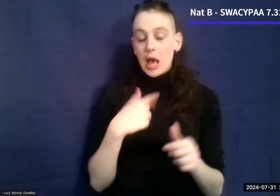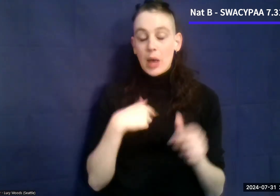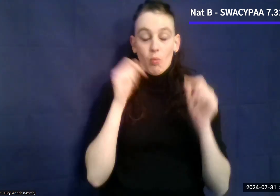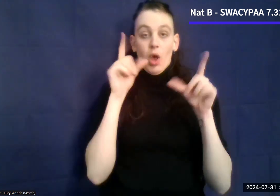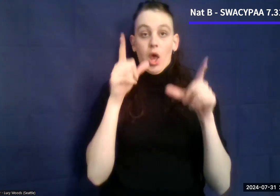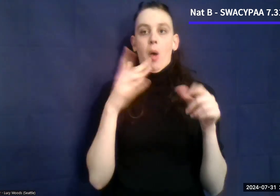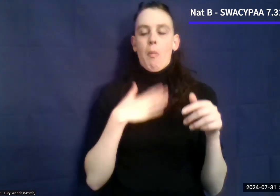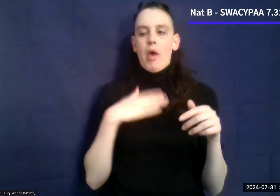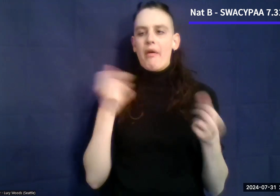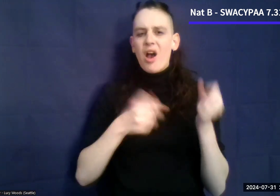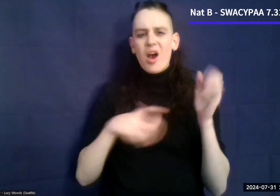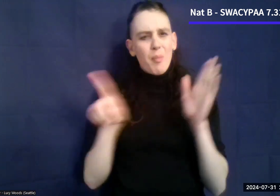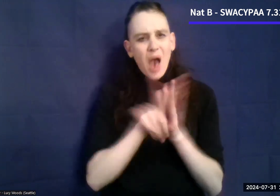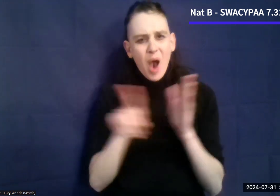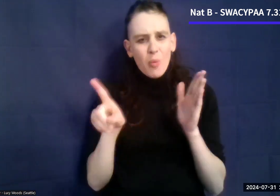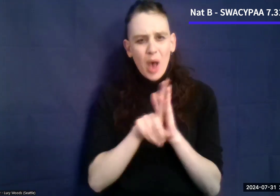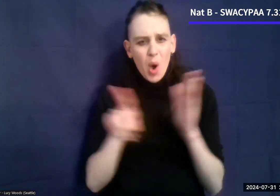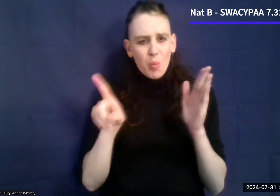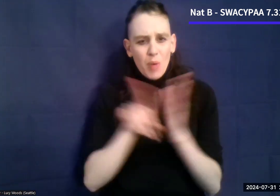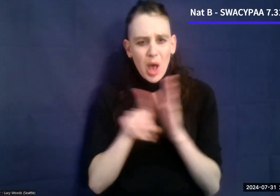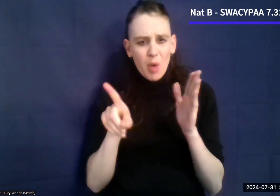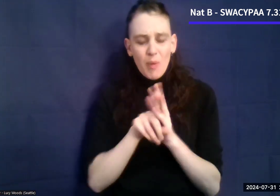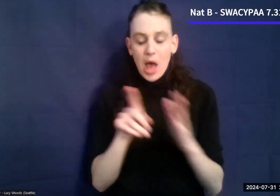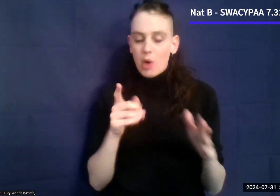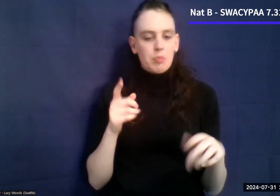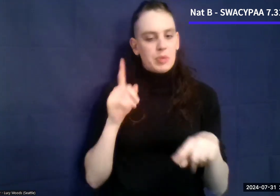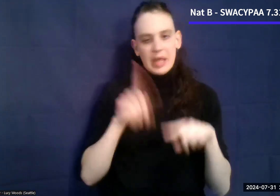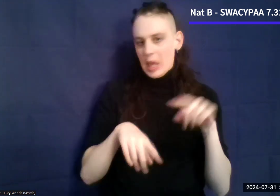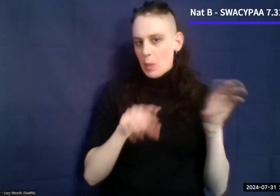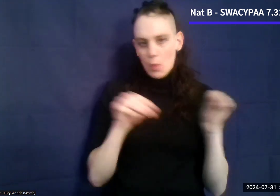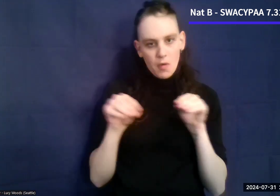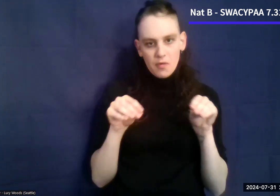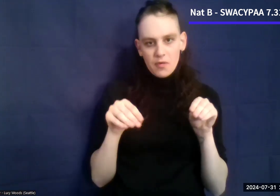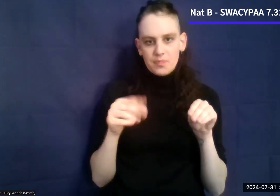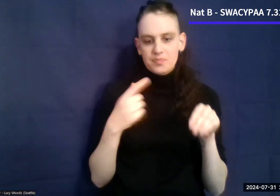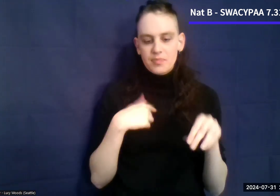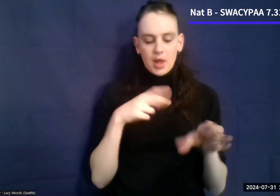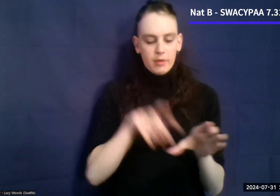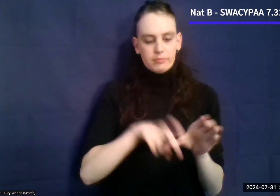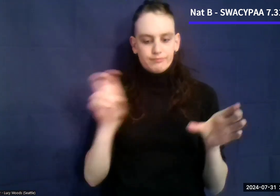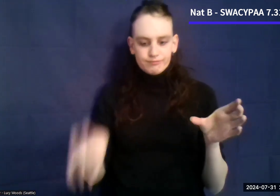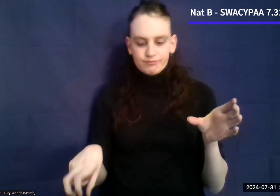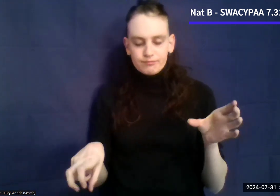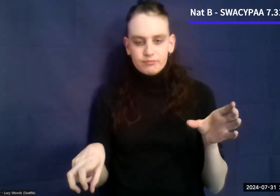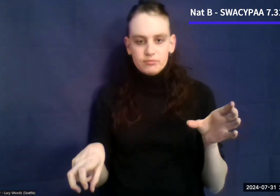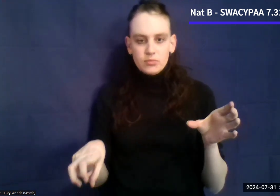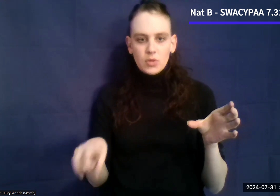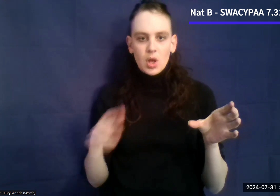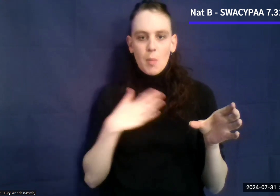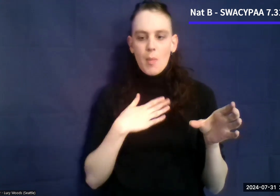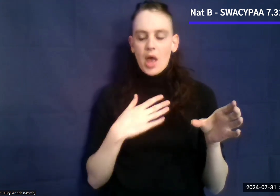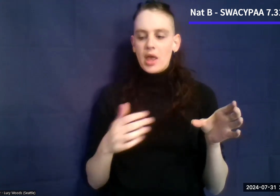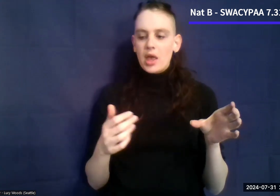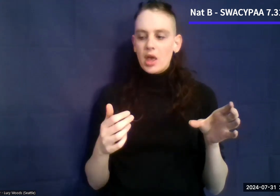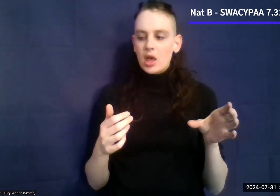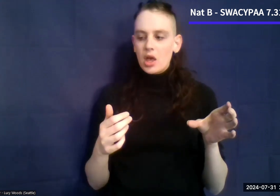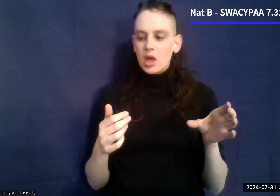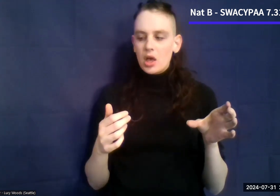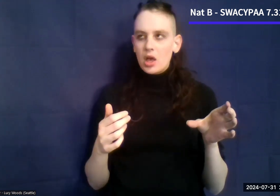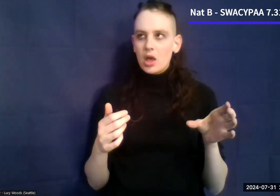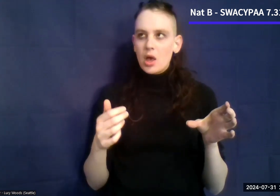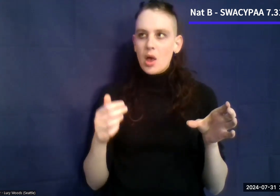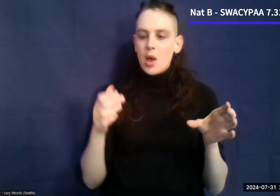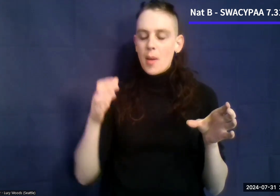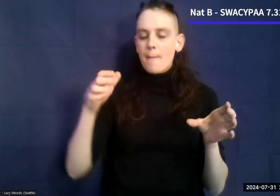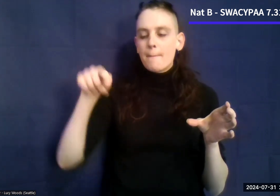and I couldn't move my car, and I got out, and my front and rear passenger tire were um